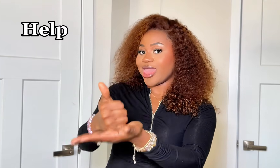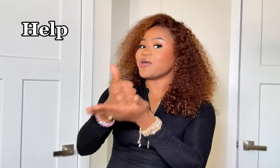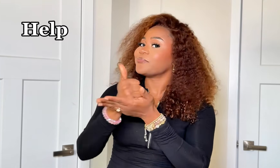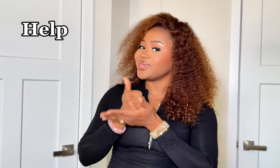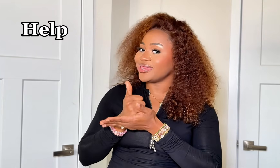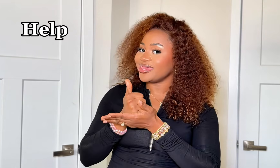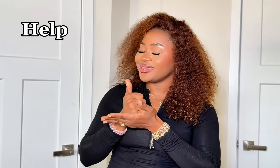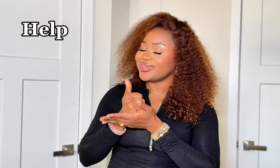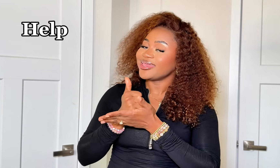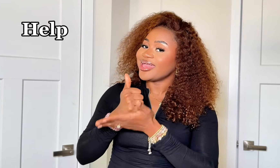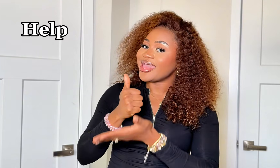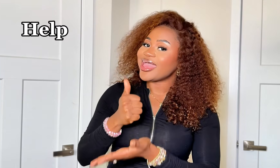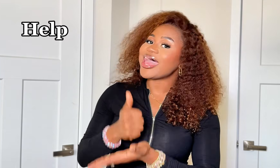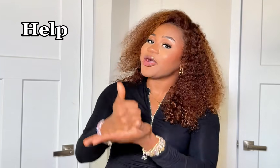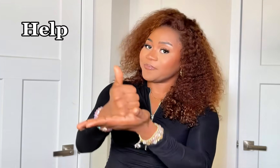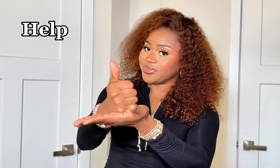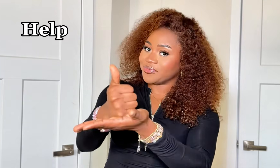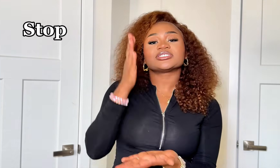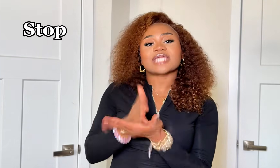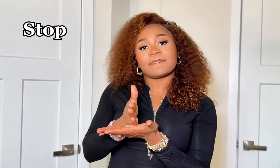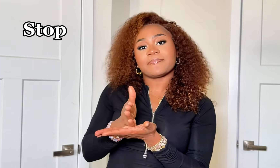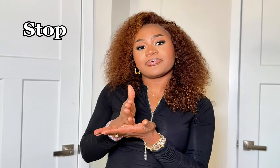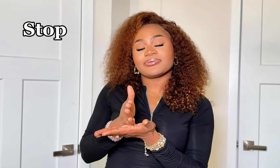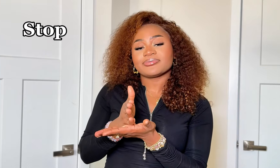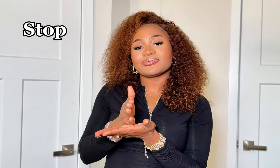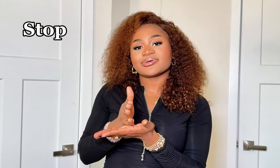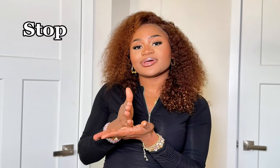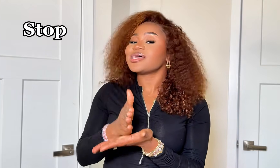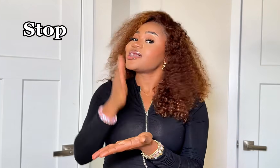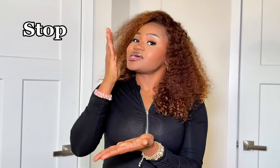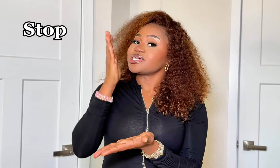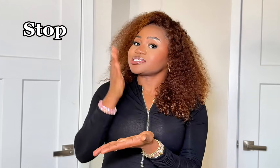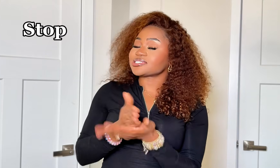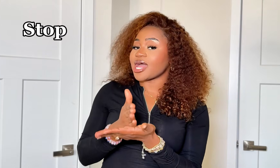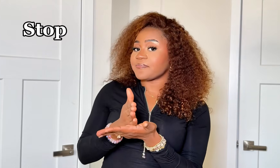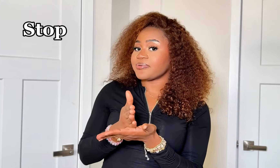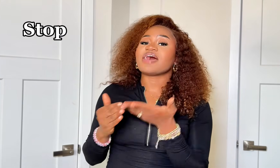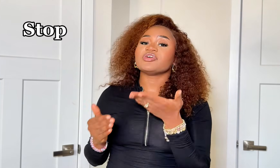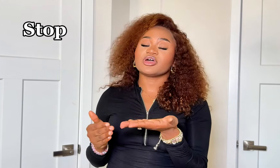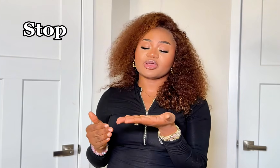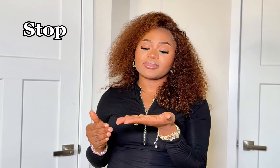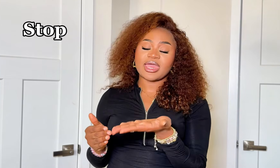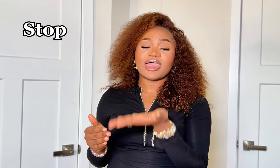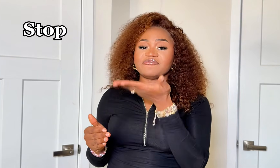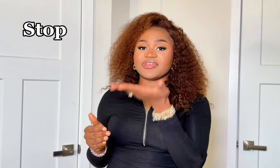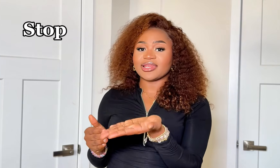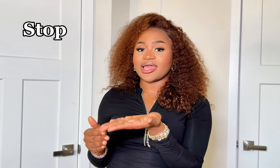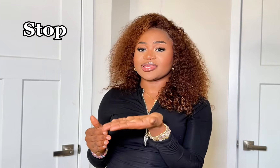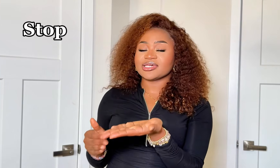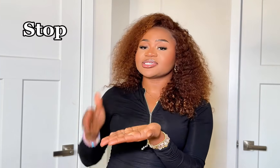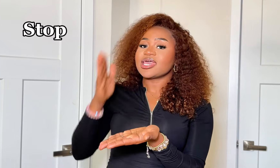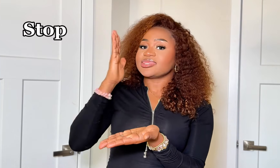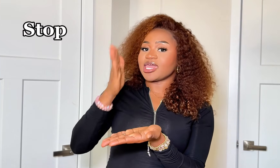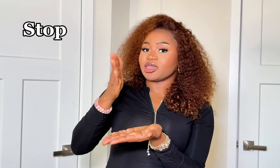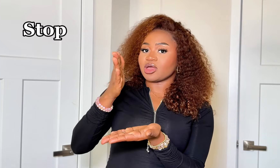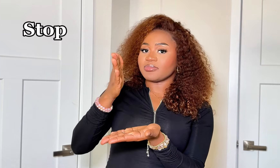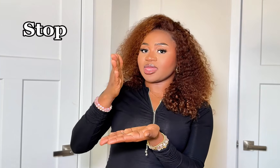Help me. Help you. Stop. Stop. Have your non-dominant hand flat like this. Take your dominant